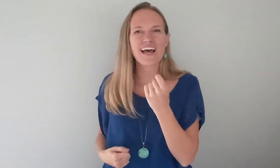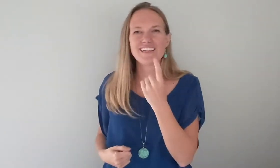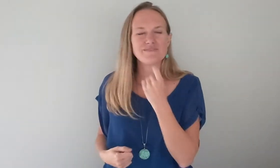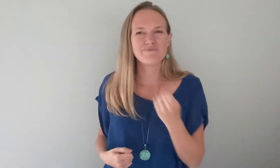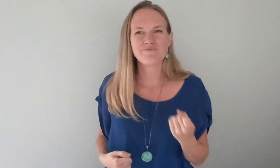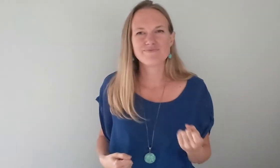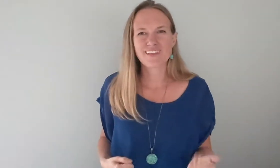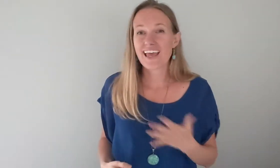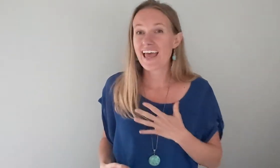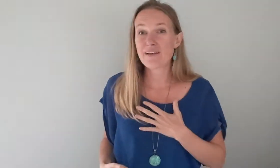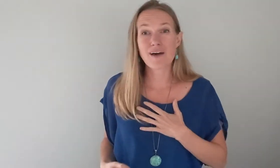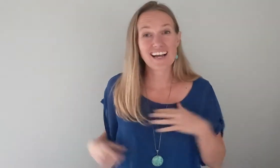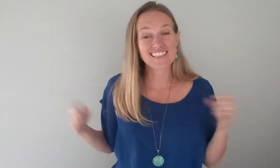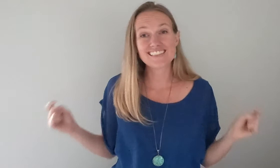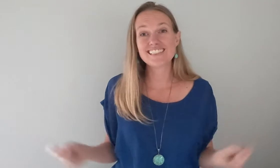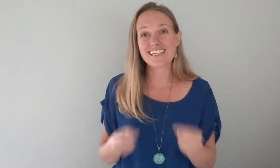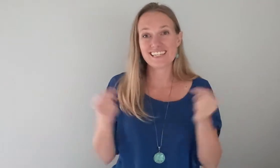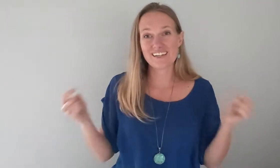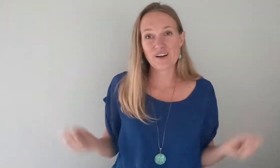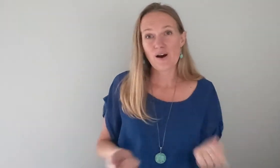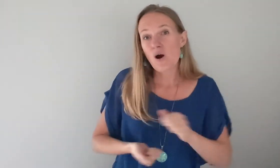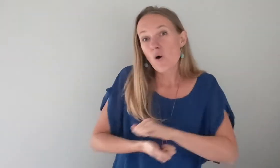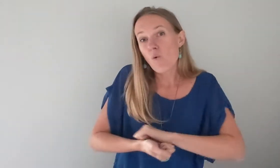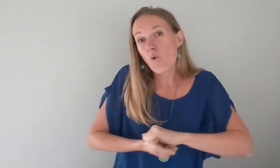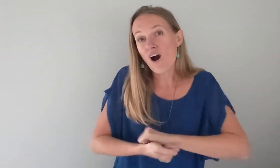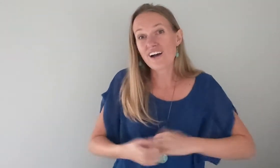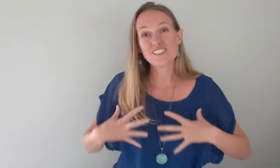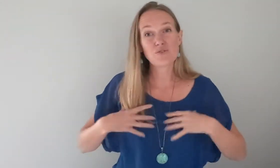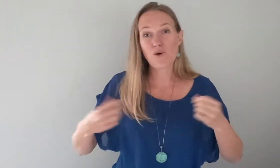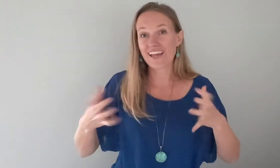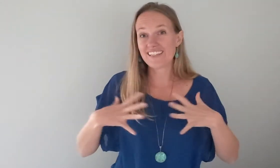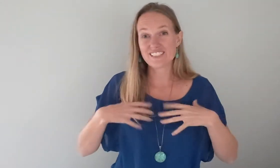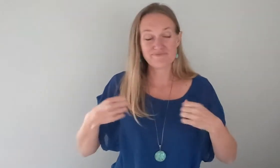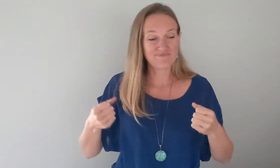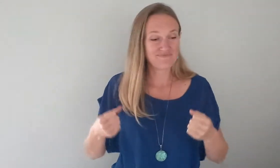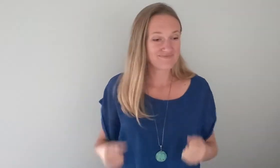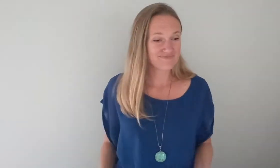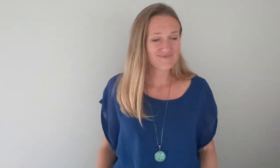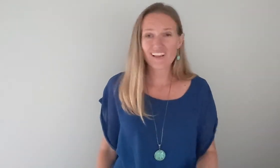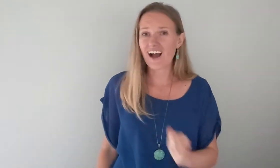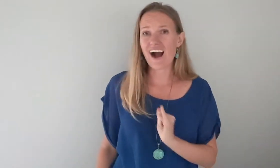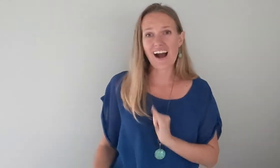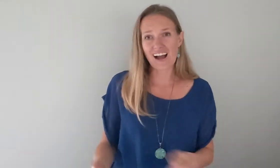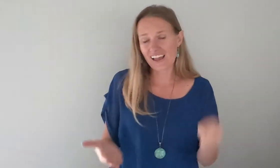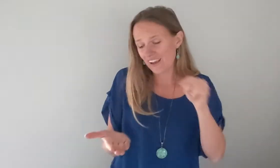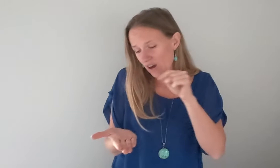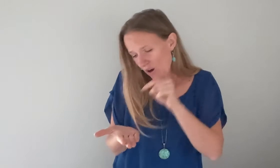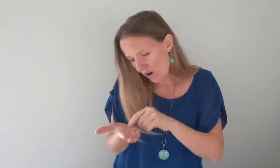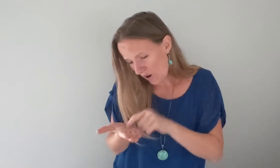red and my sin washed white. I